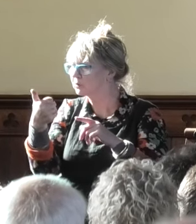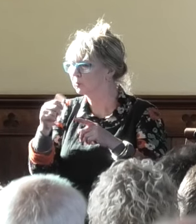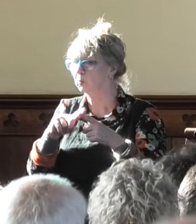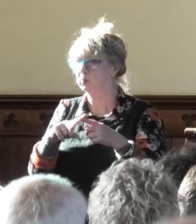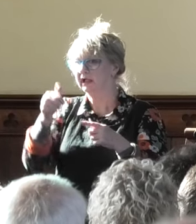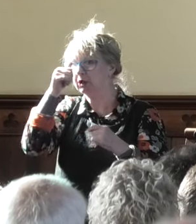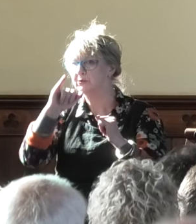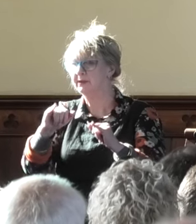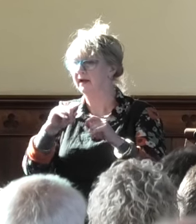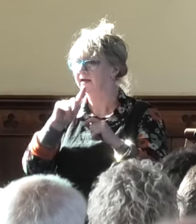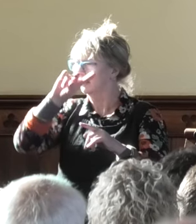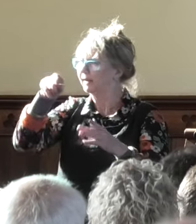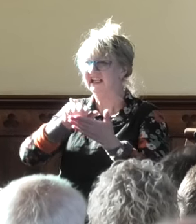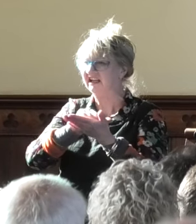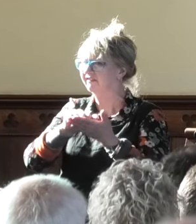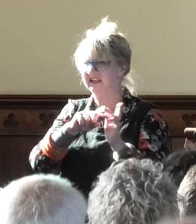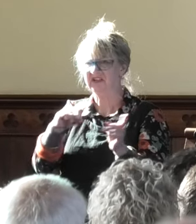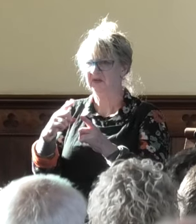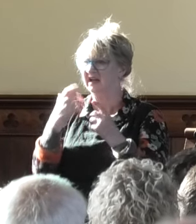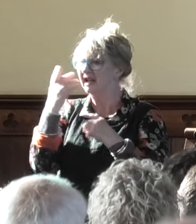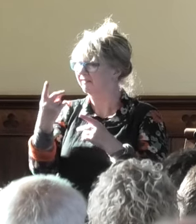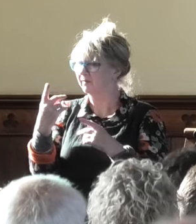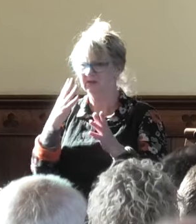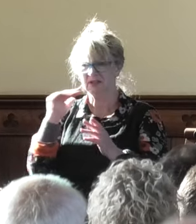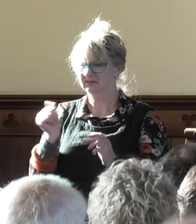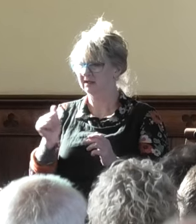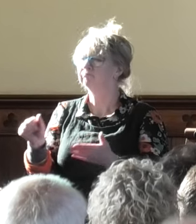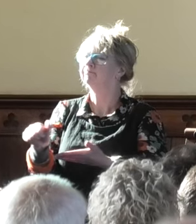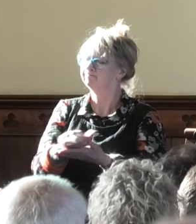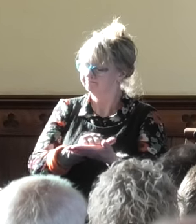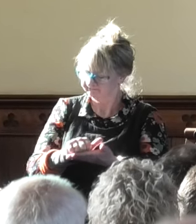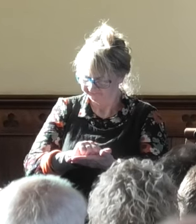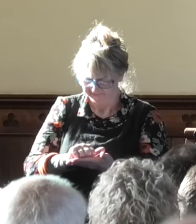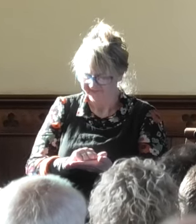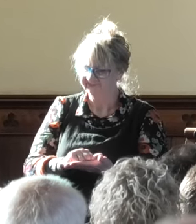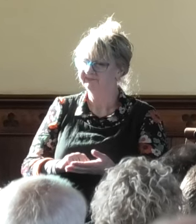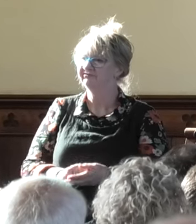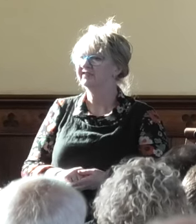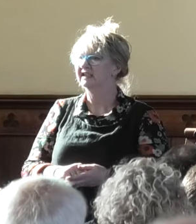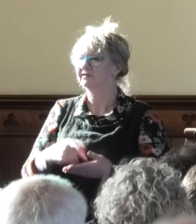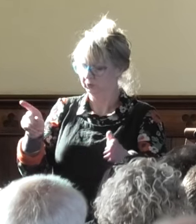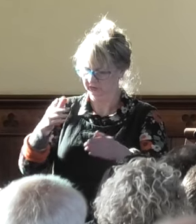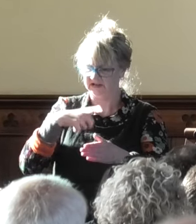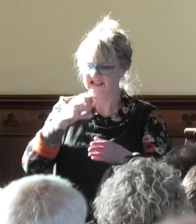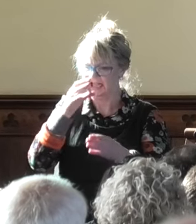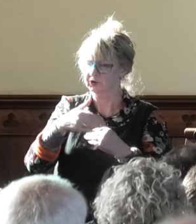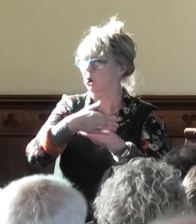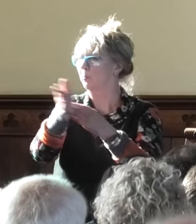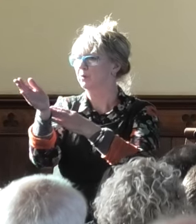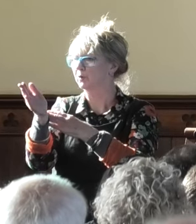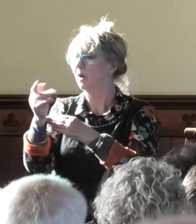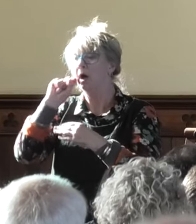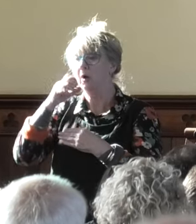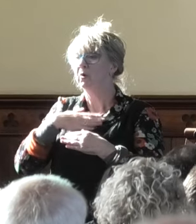bad. But he forgives anyone, everyone who comes and asks and opens that door. I'd like to close with